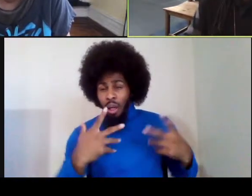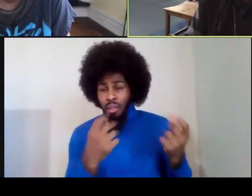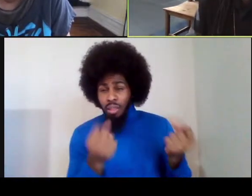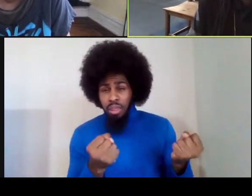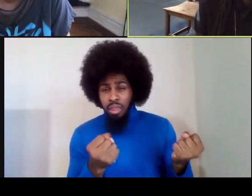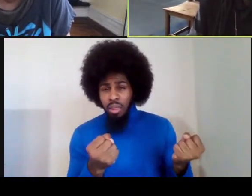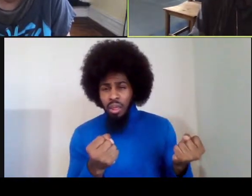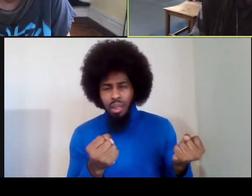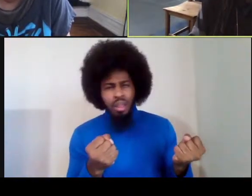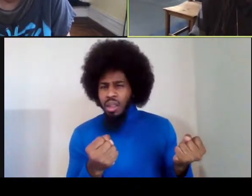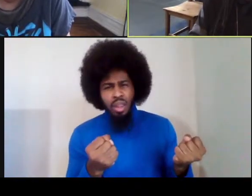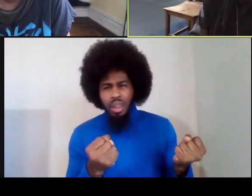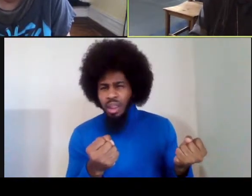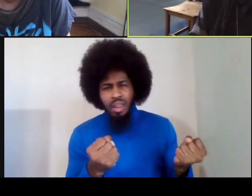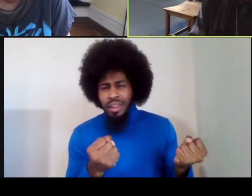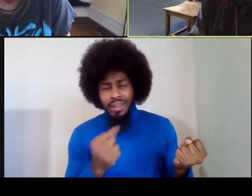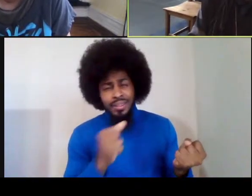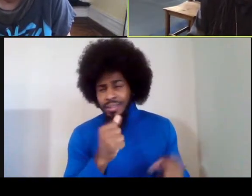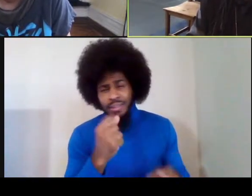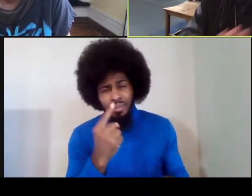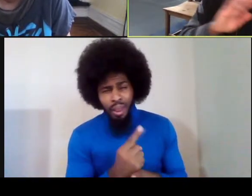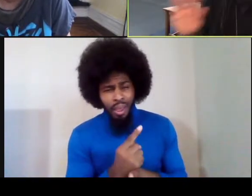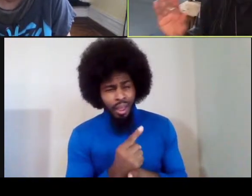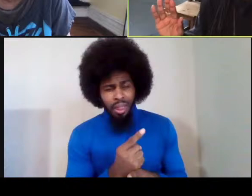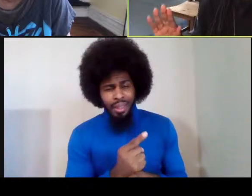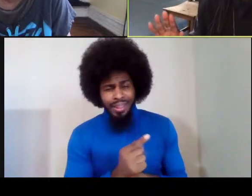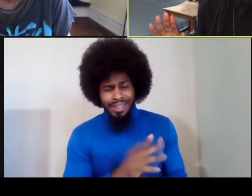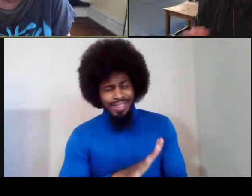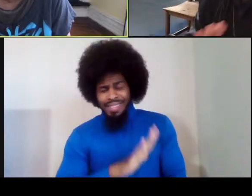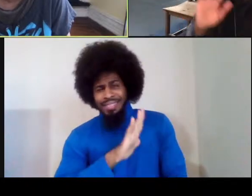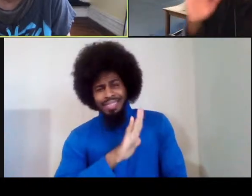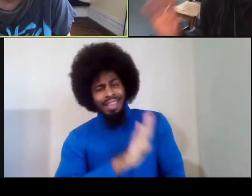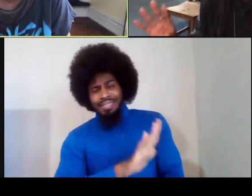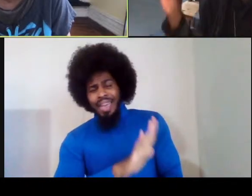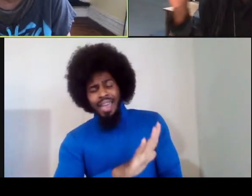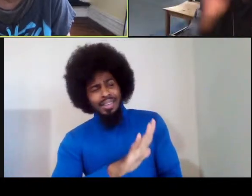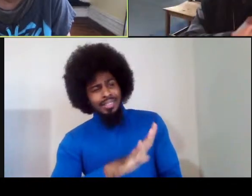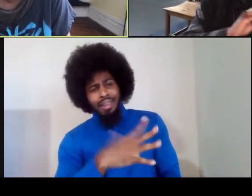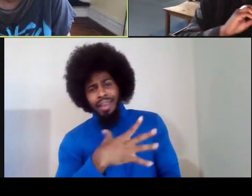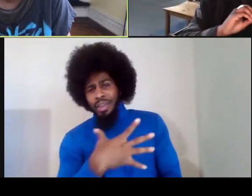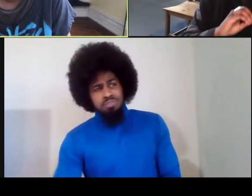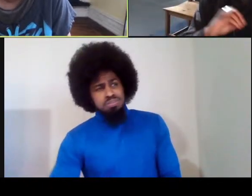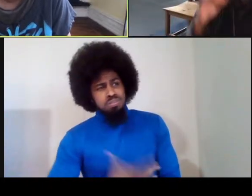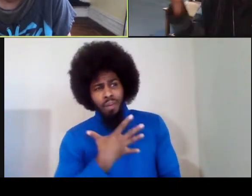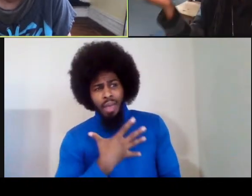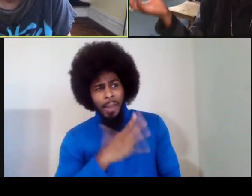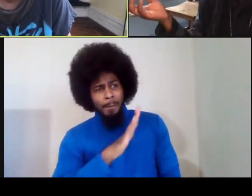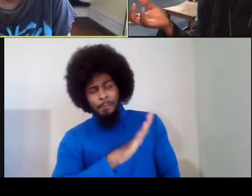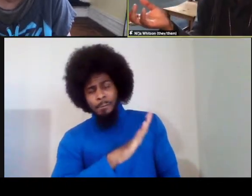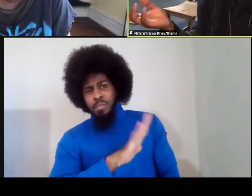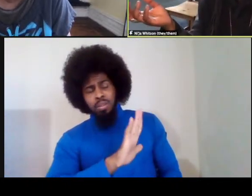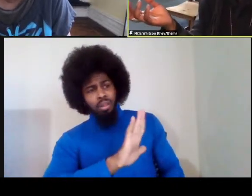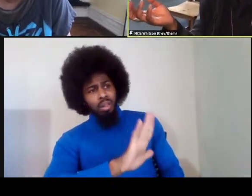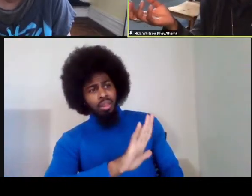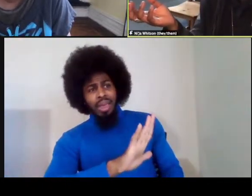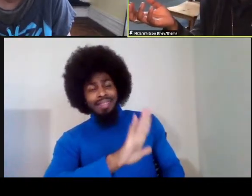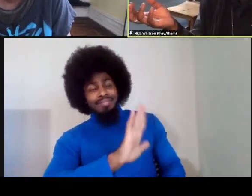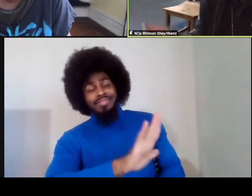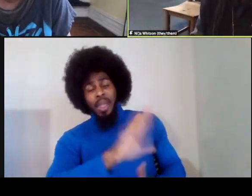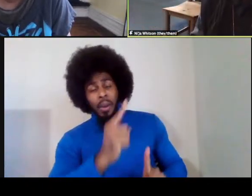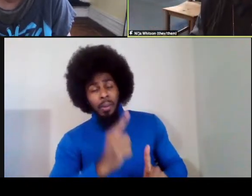white supremacist erasure project 101, like, right? Try to remove, right? That, capitalize off, right?